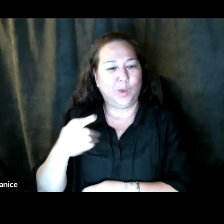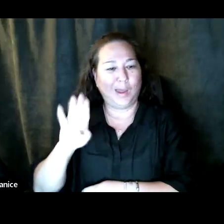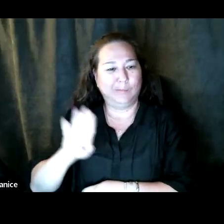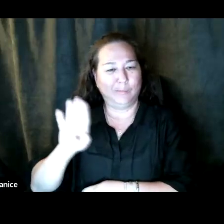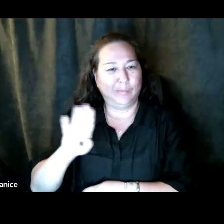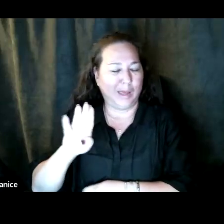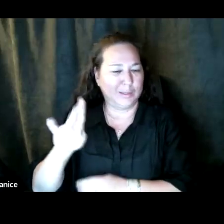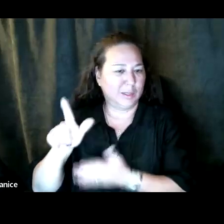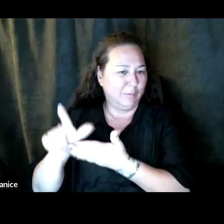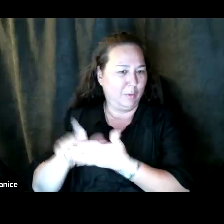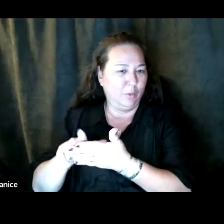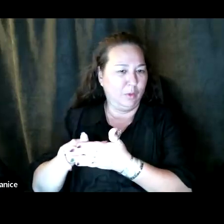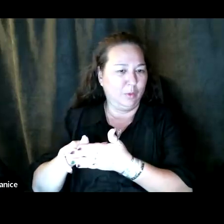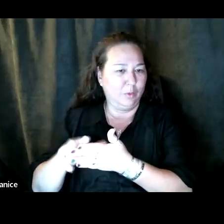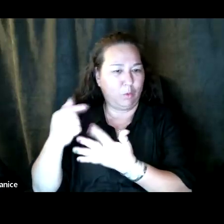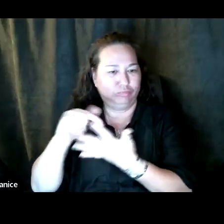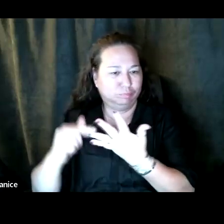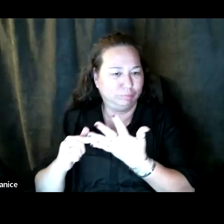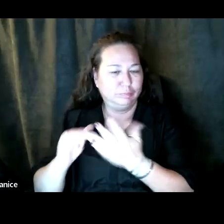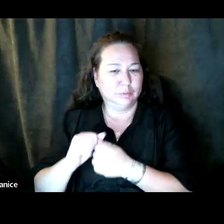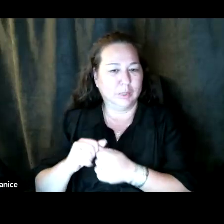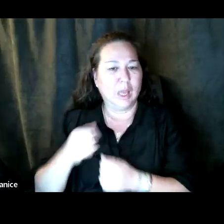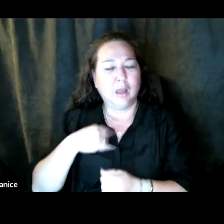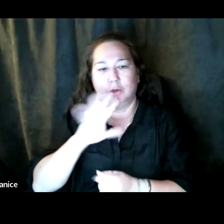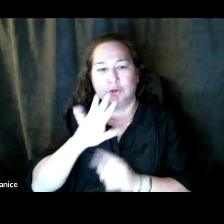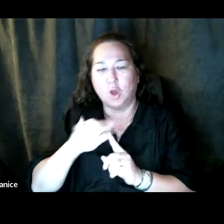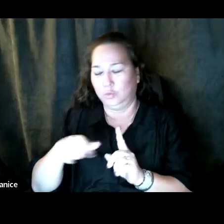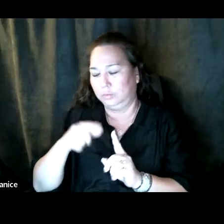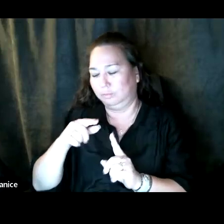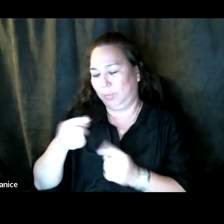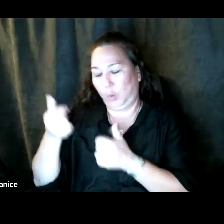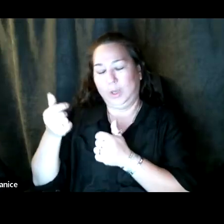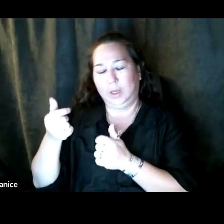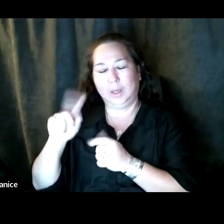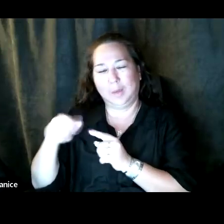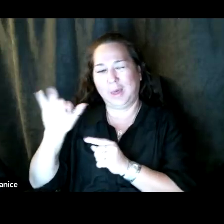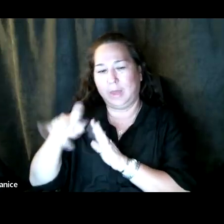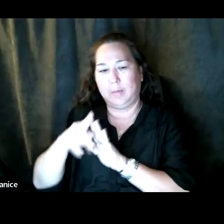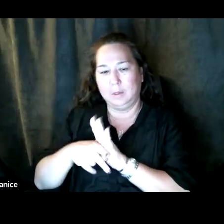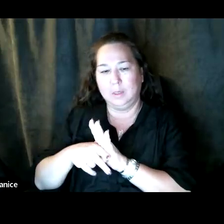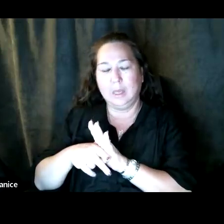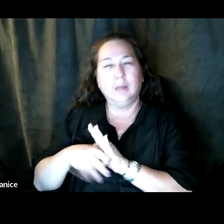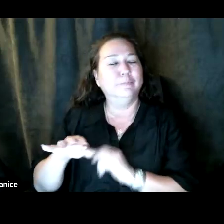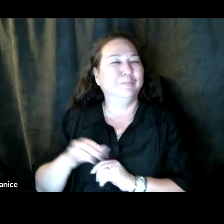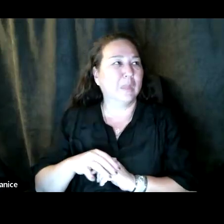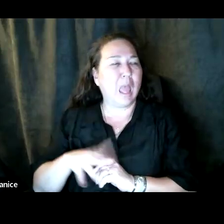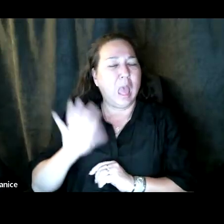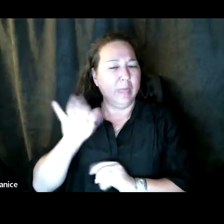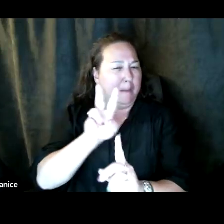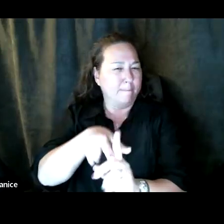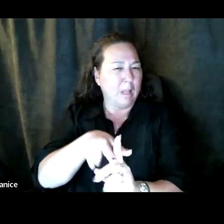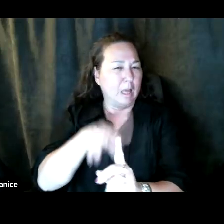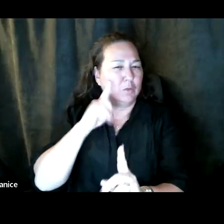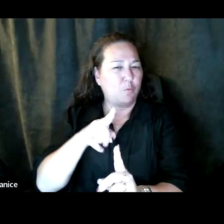be approved tonight. And I'll just tell you quickly about that policy. So first of all, it applies to all Boston school